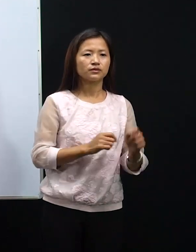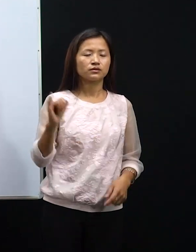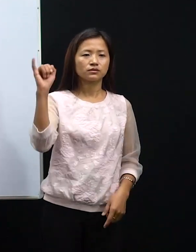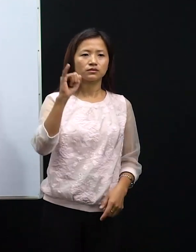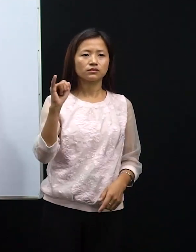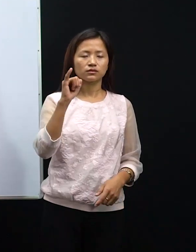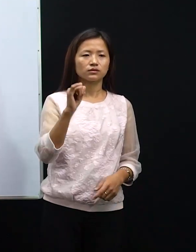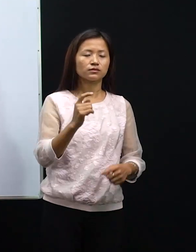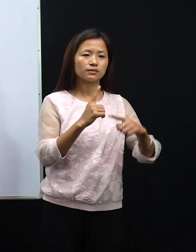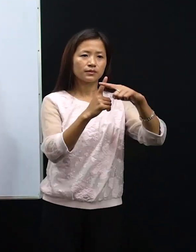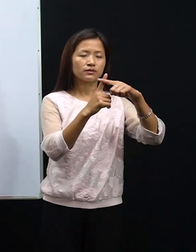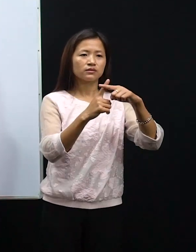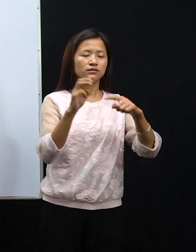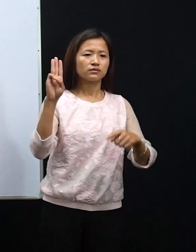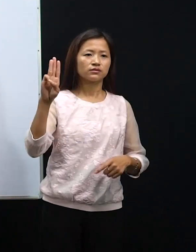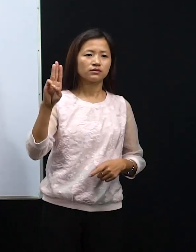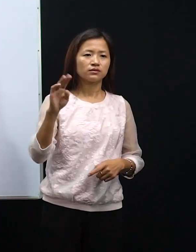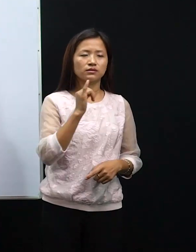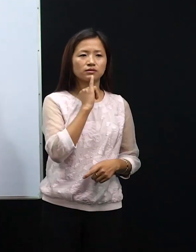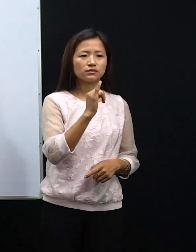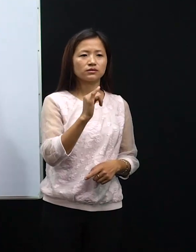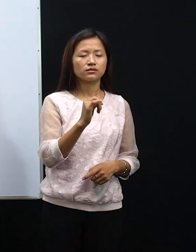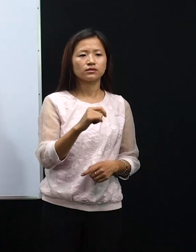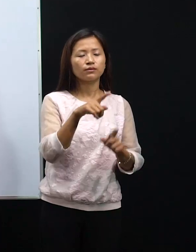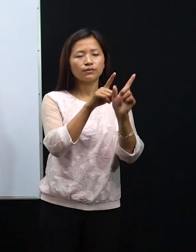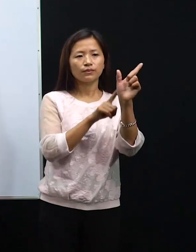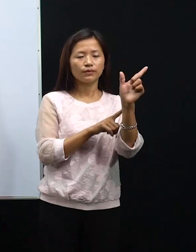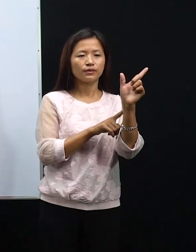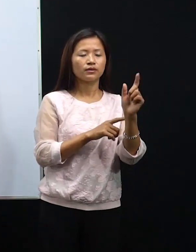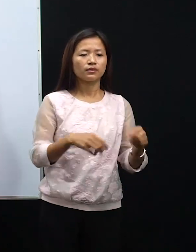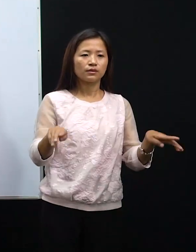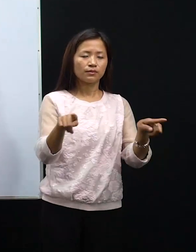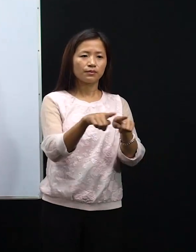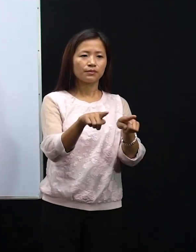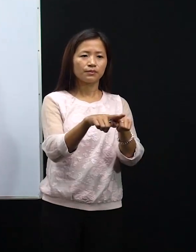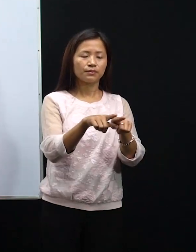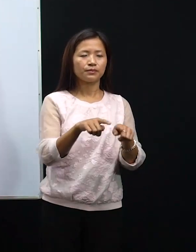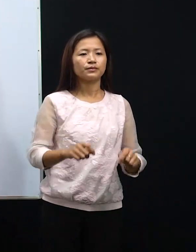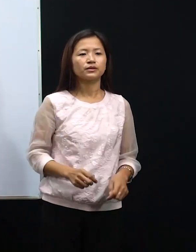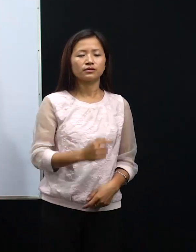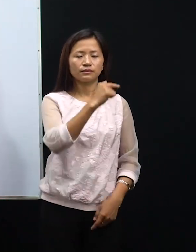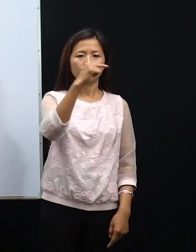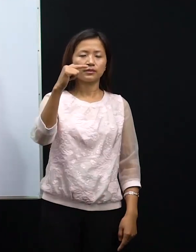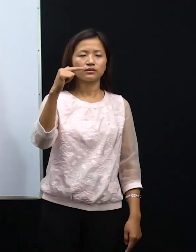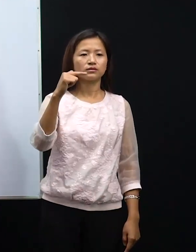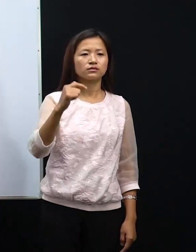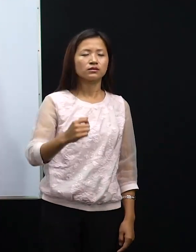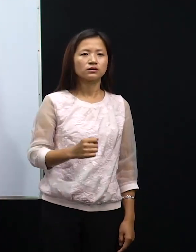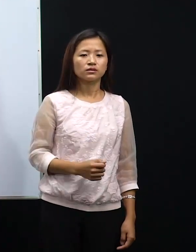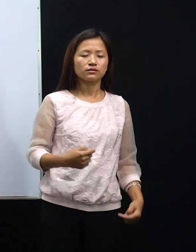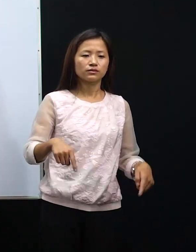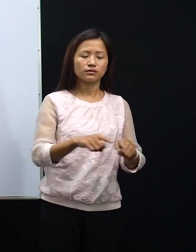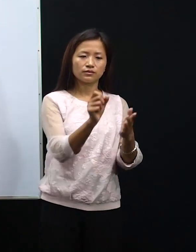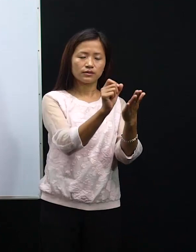is 9. Y will remain as it is. Both of them are minus, so we will write it as